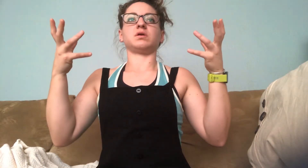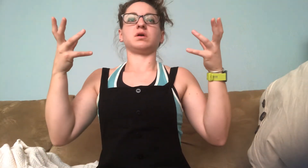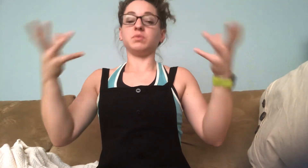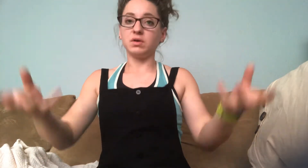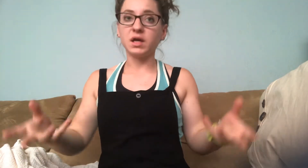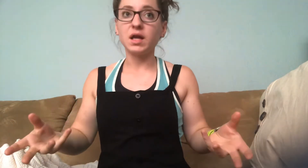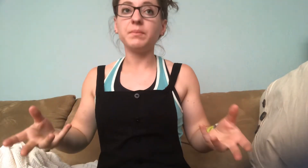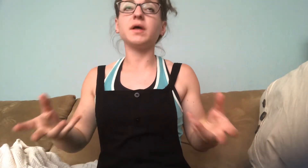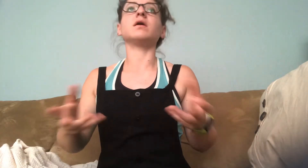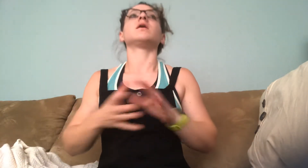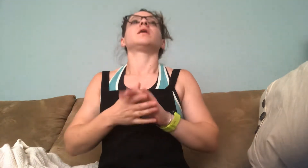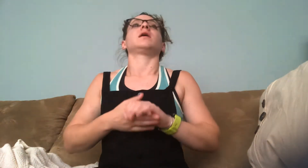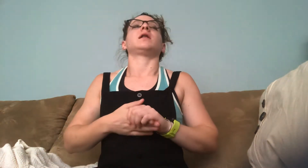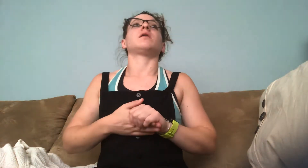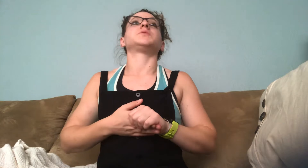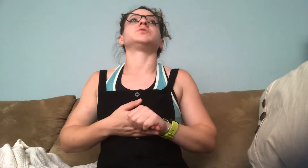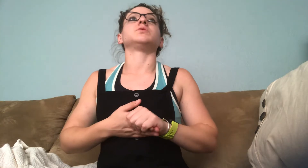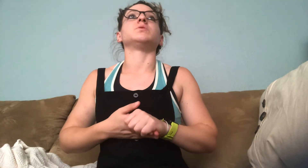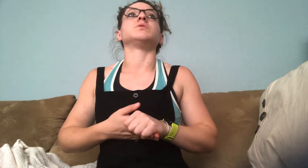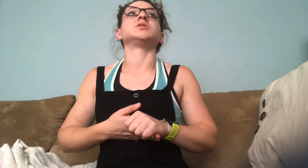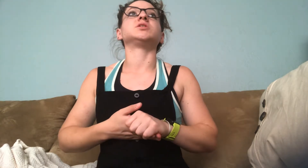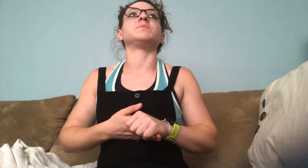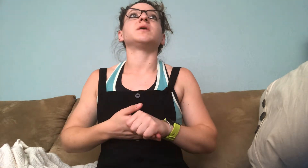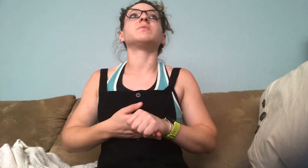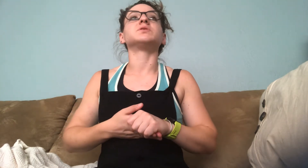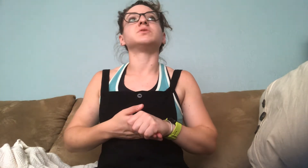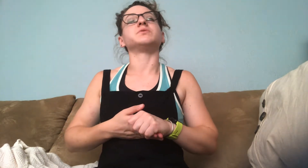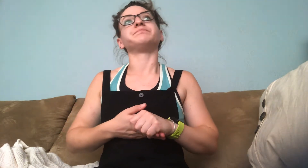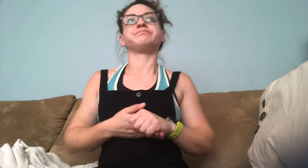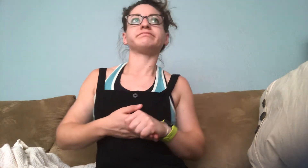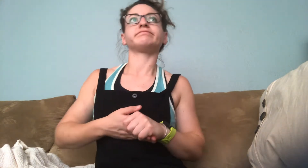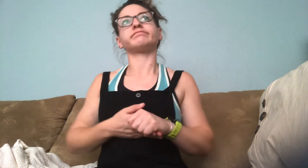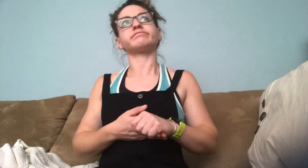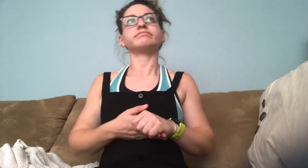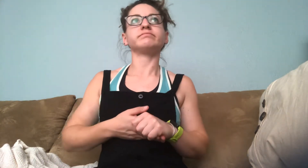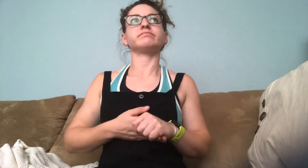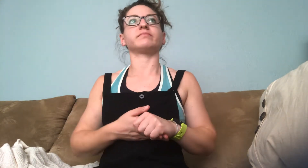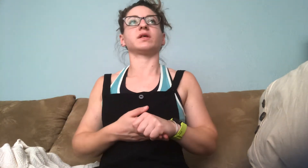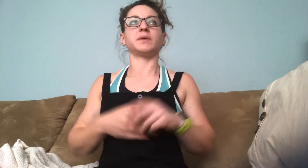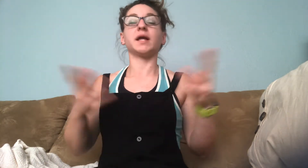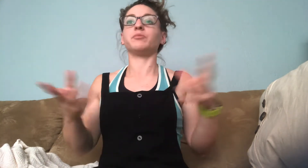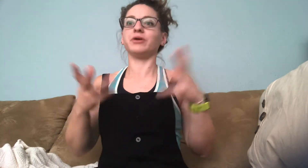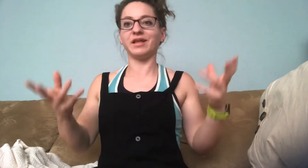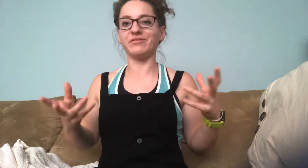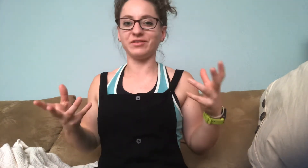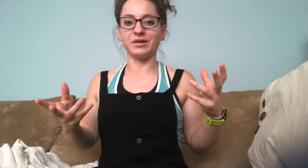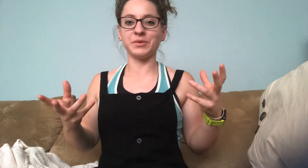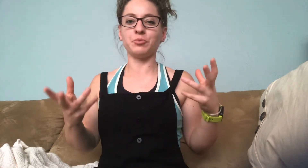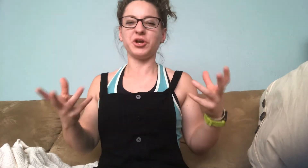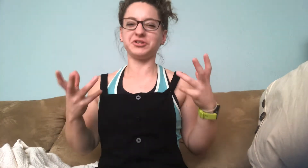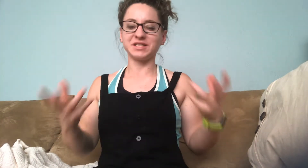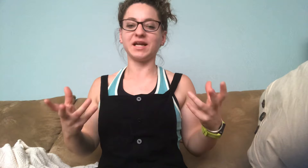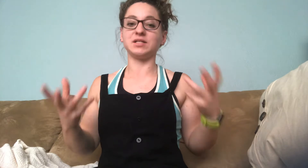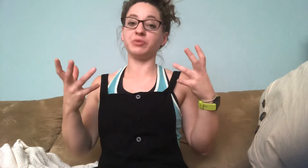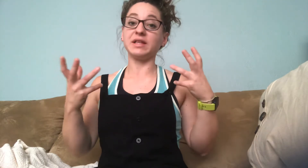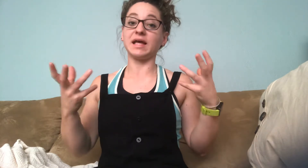you communicate it better. It helps you just to be able to kind of bring life a little bit more to your sign, to